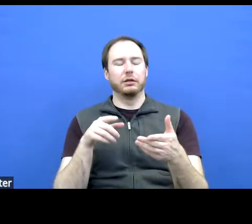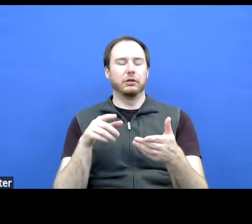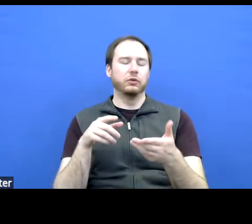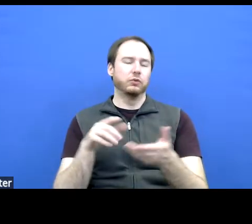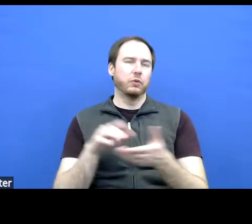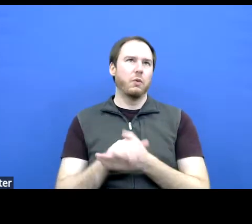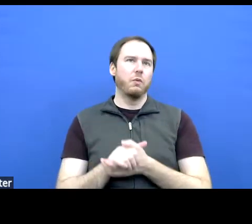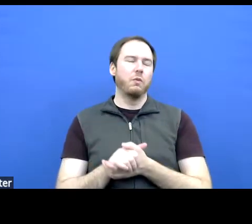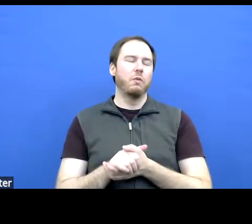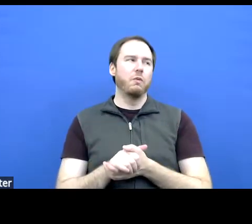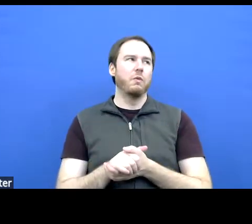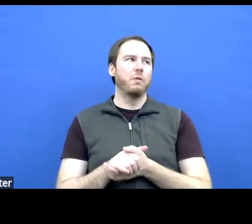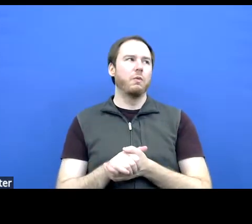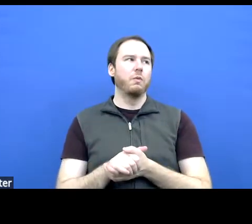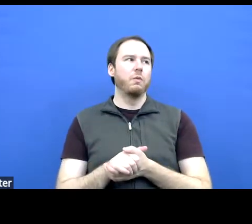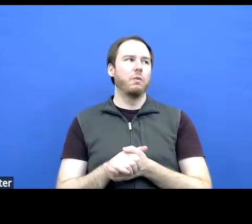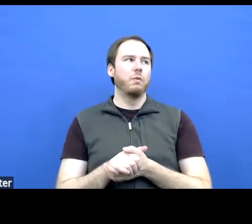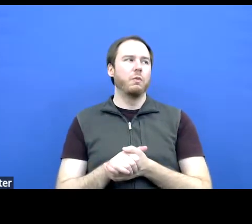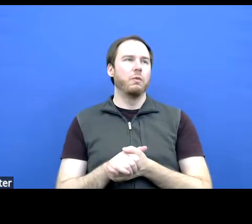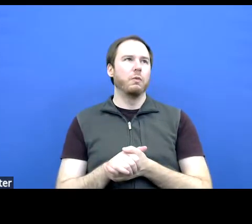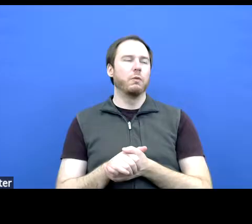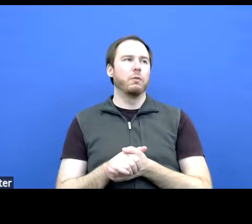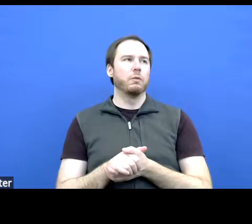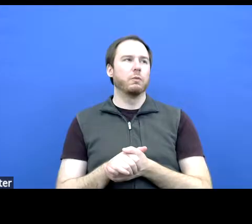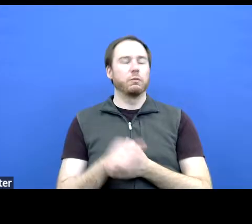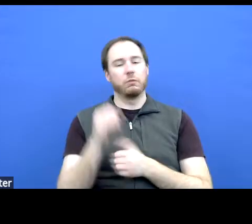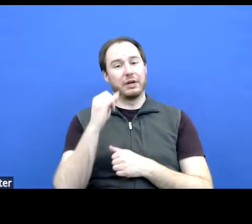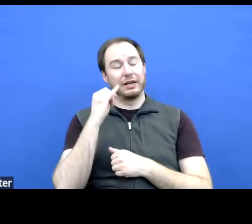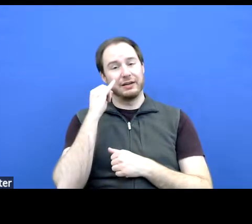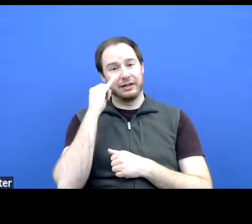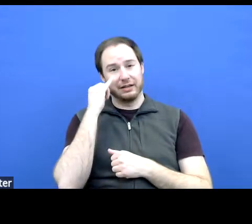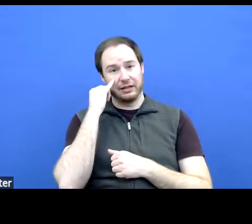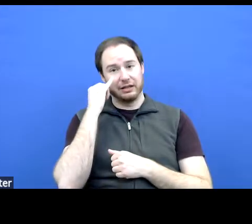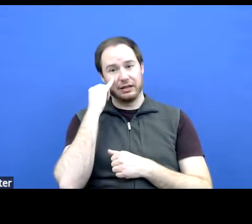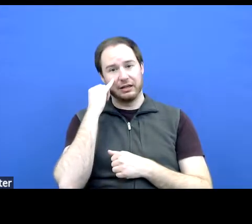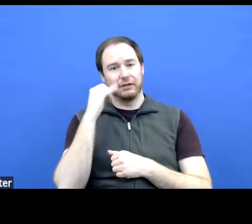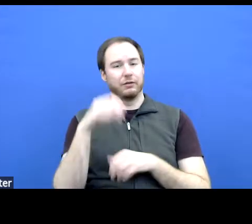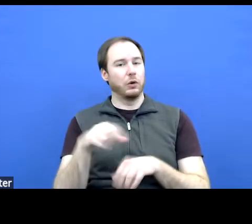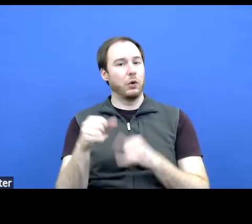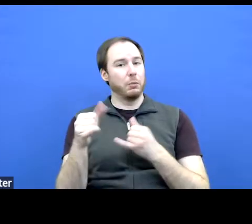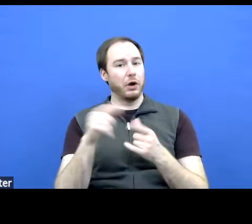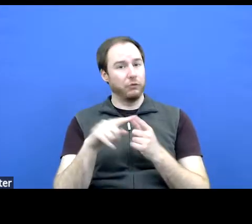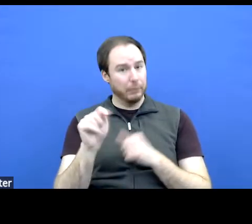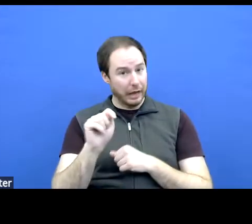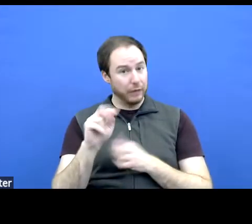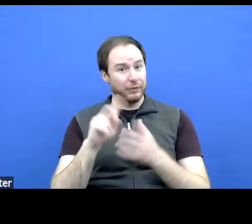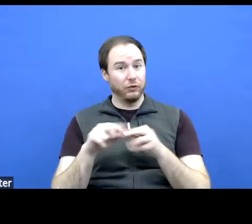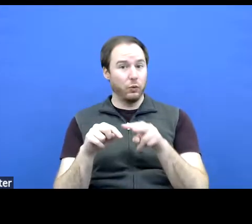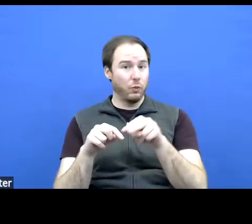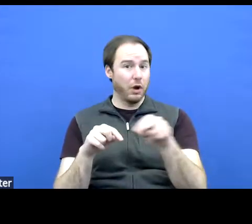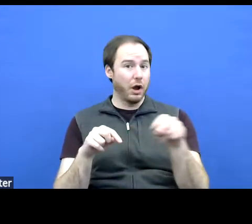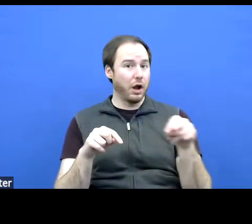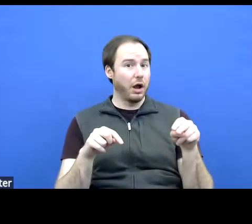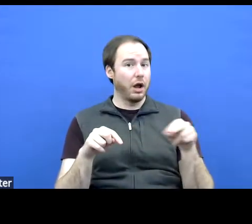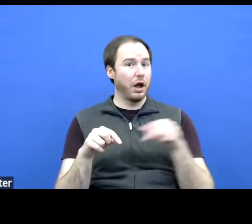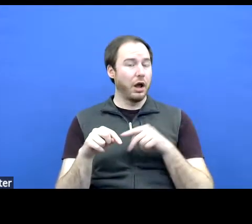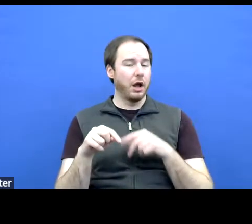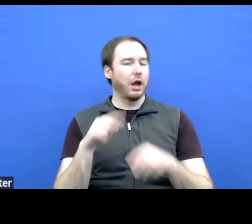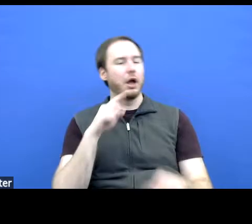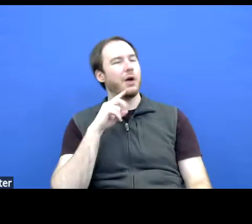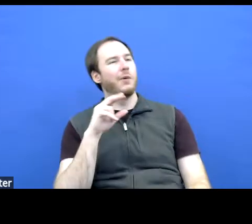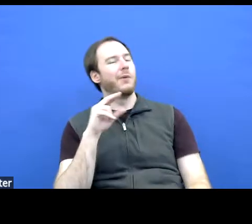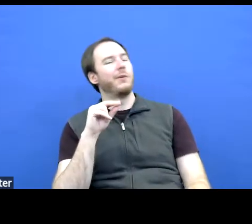and, so if they were there and at a party and needed the restroom, they would have to walk back. You're not gonna have.